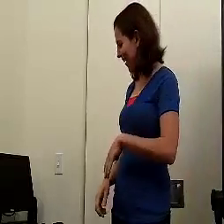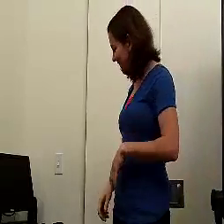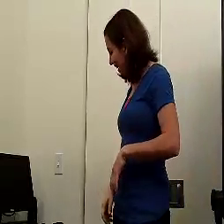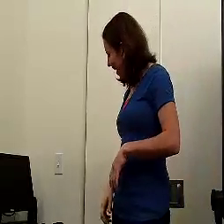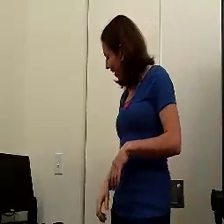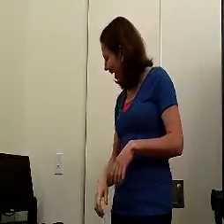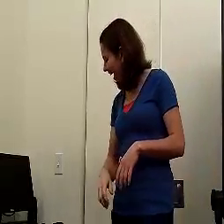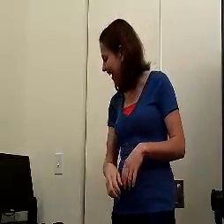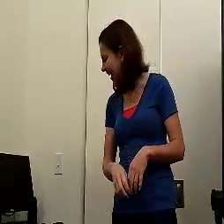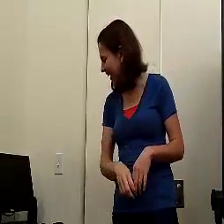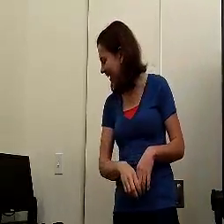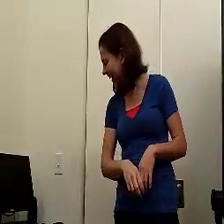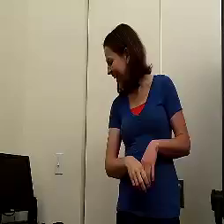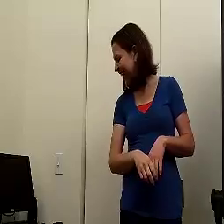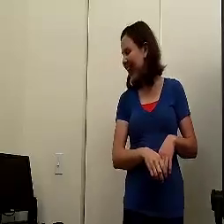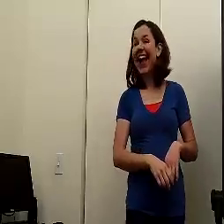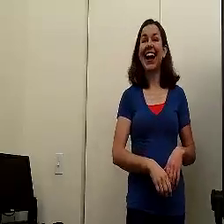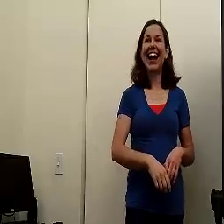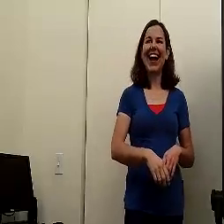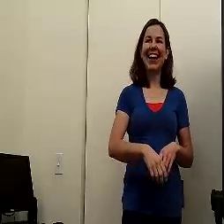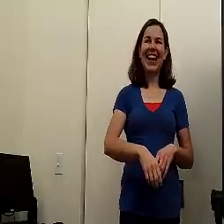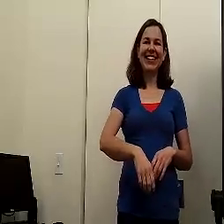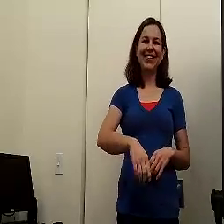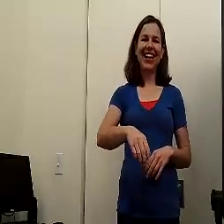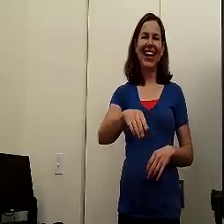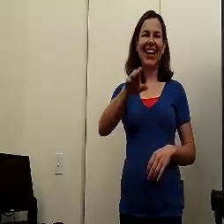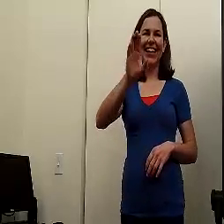that. Okay. All right, next one.